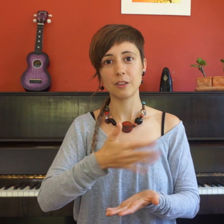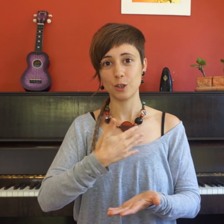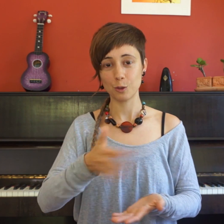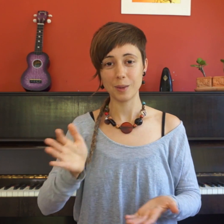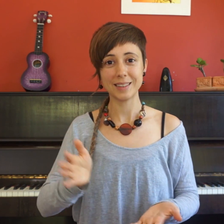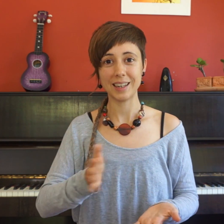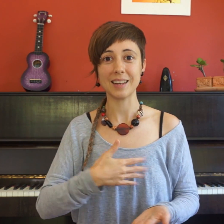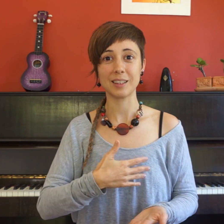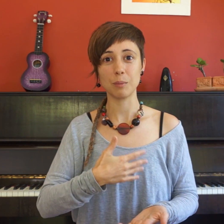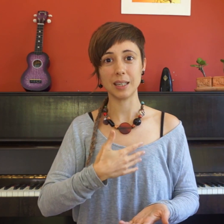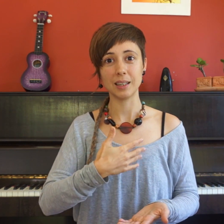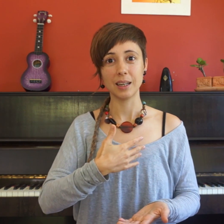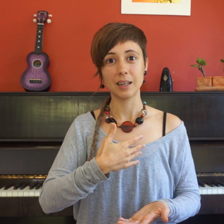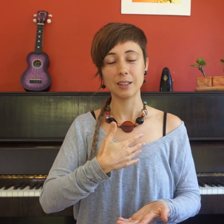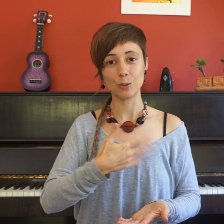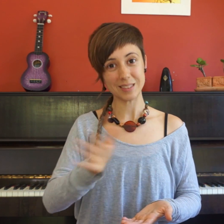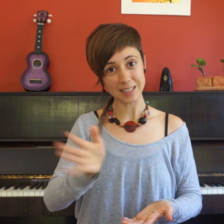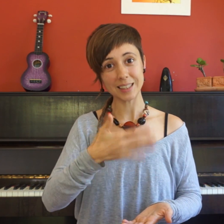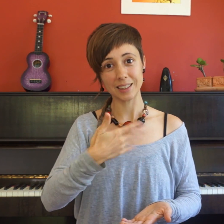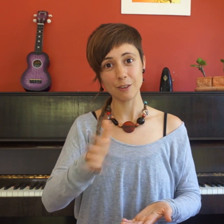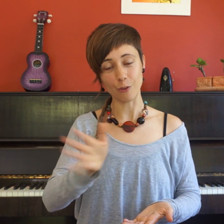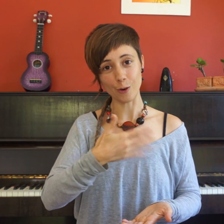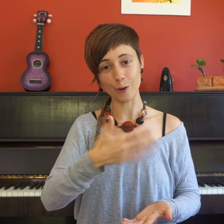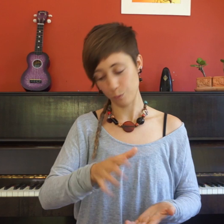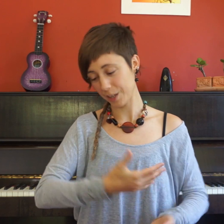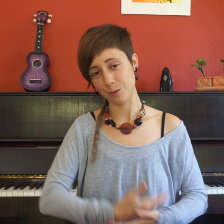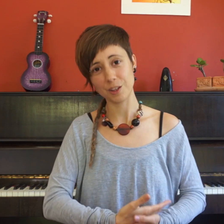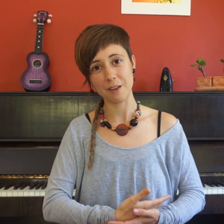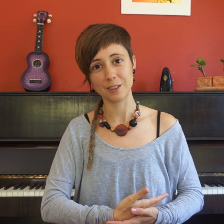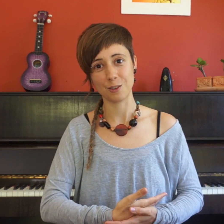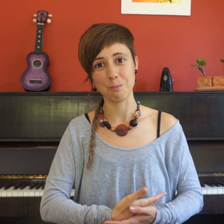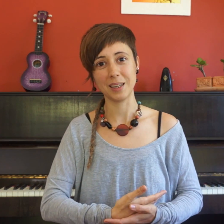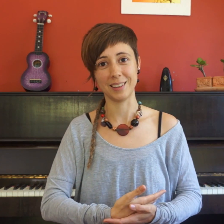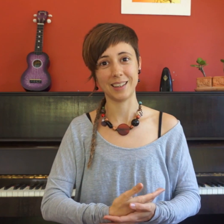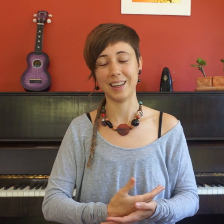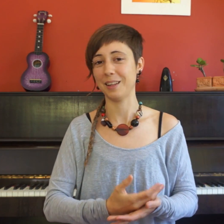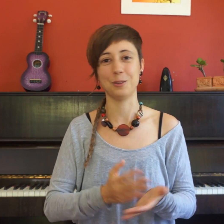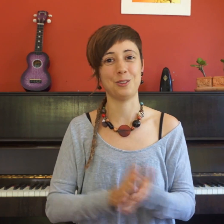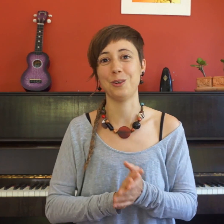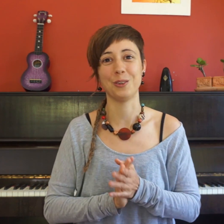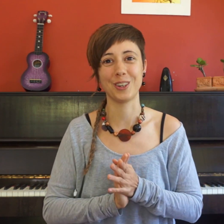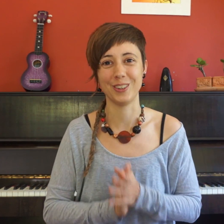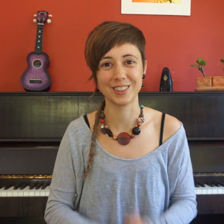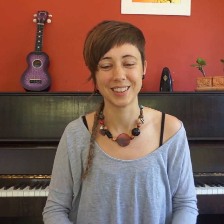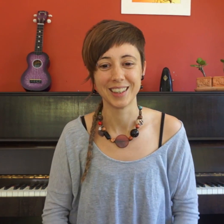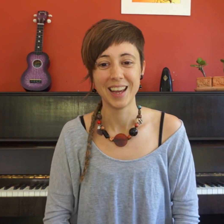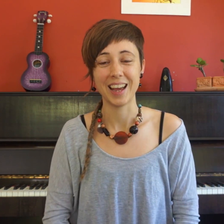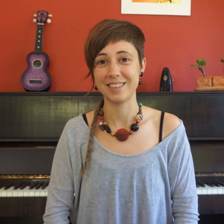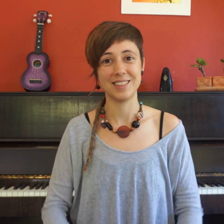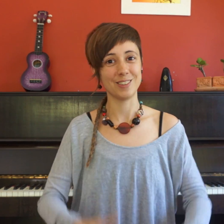she was basically asking me to sing for her while she was having some milk, and that was so cute. And she's done